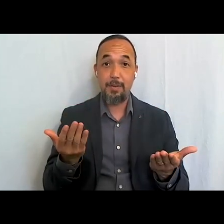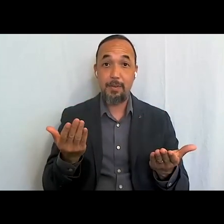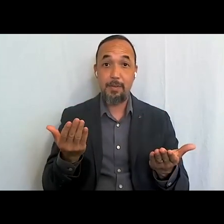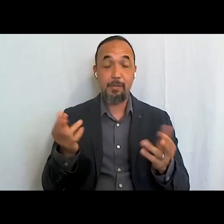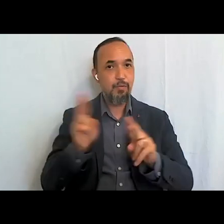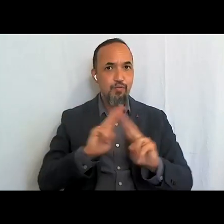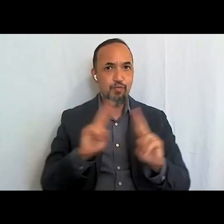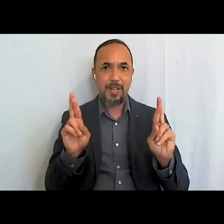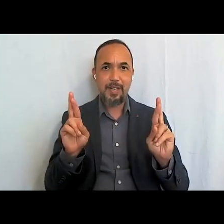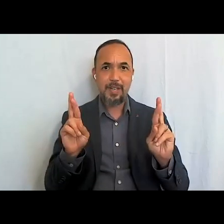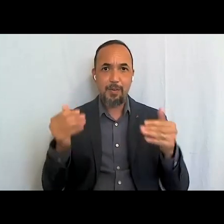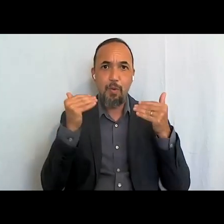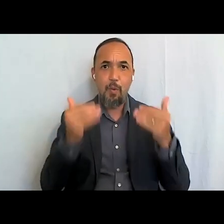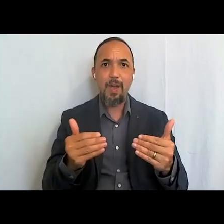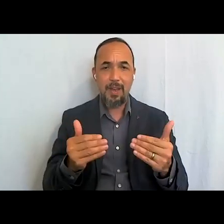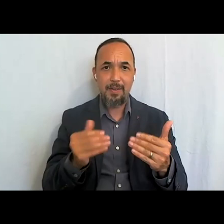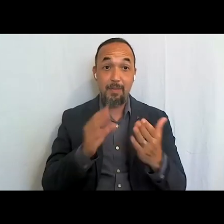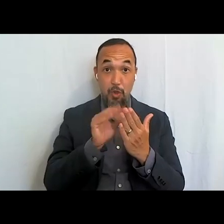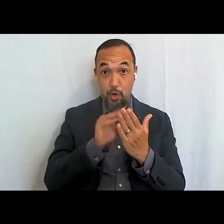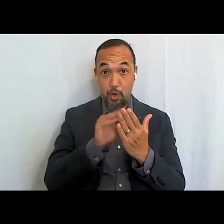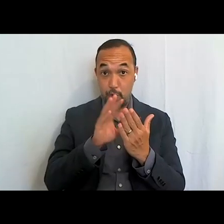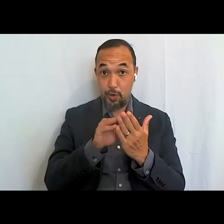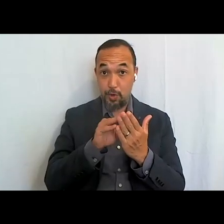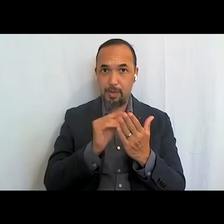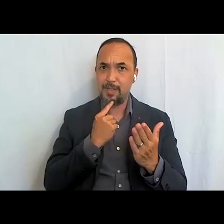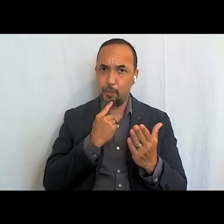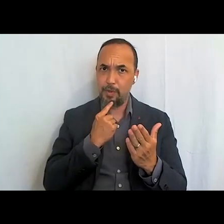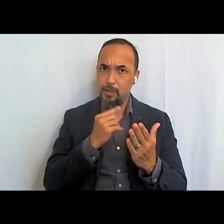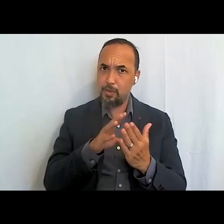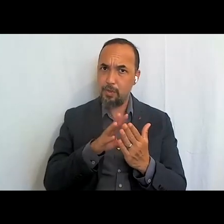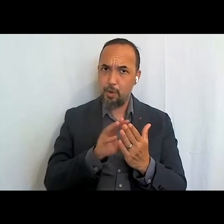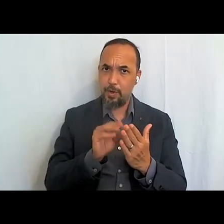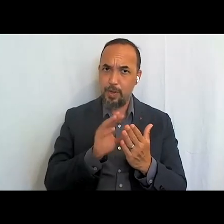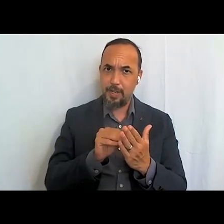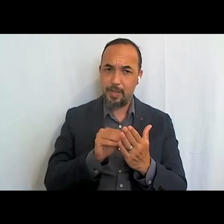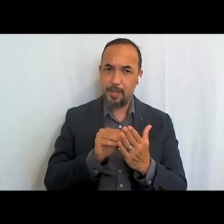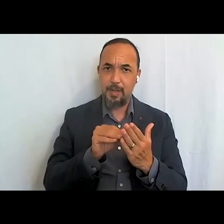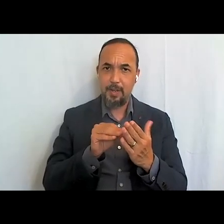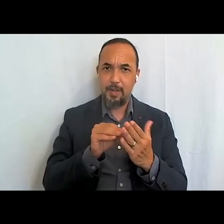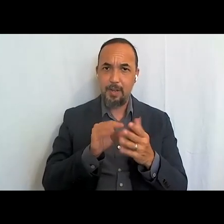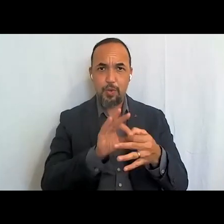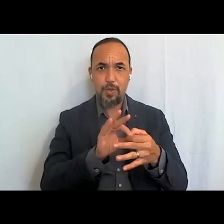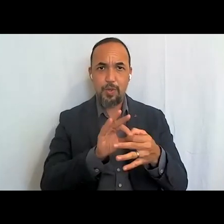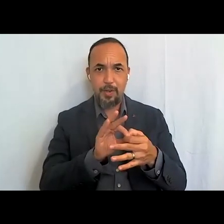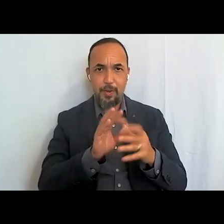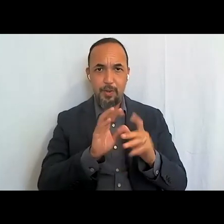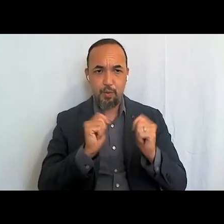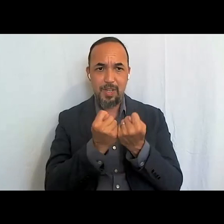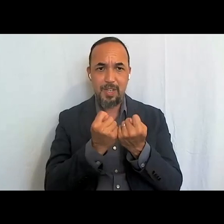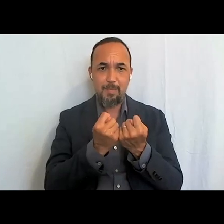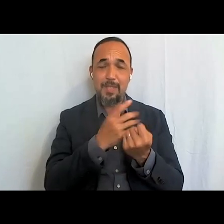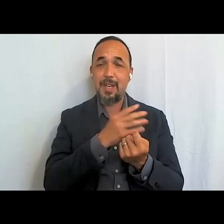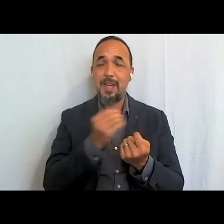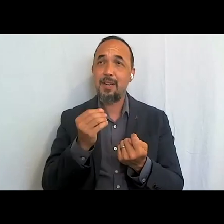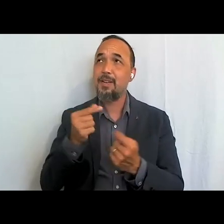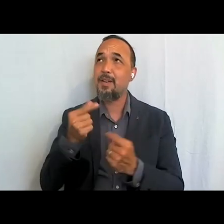to do some learning, some intensive learning that we're gonna do about teams and a GISH to build the team on.